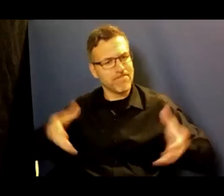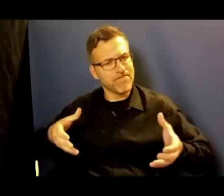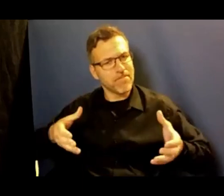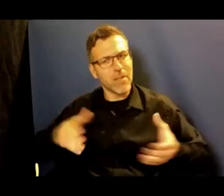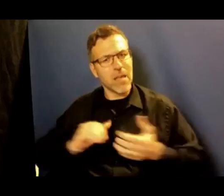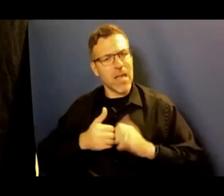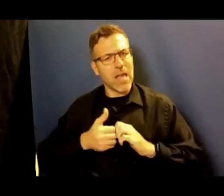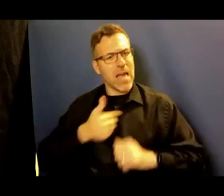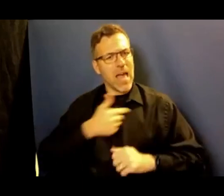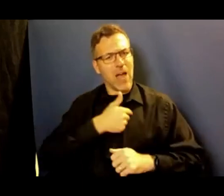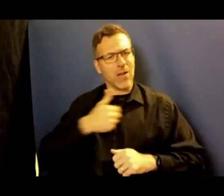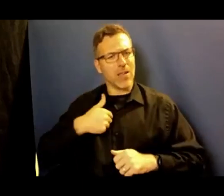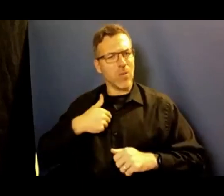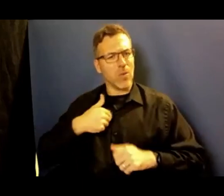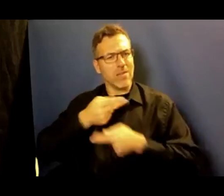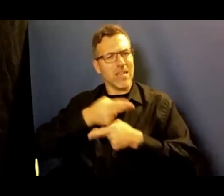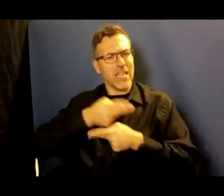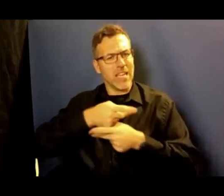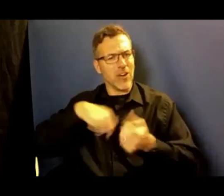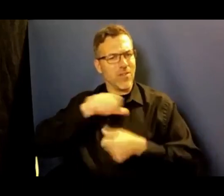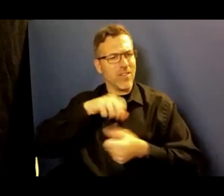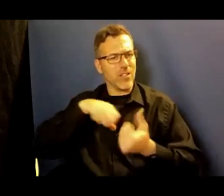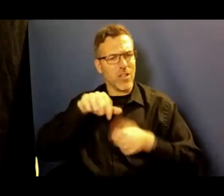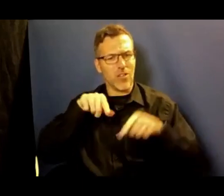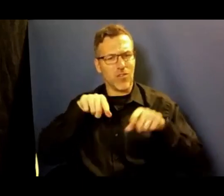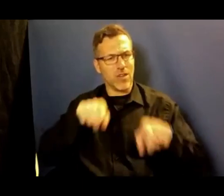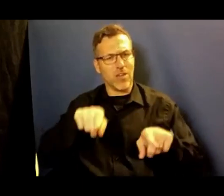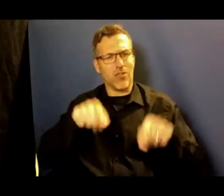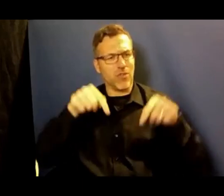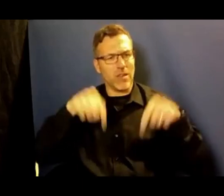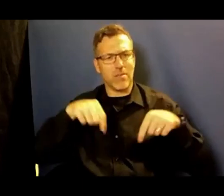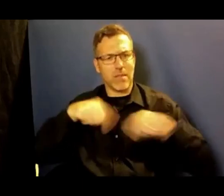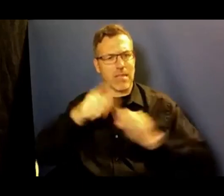care of each other during this time?